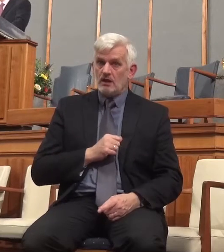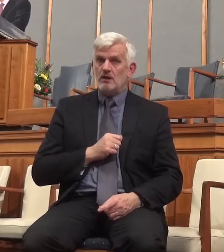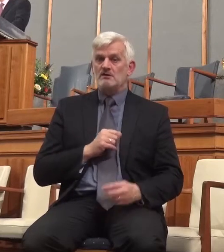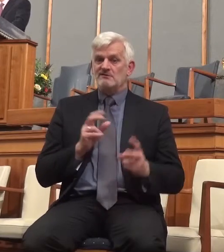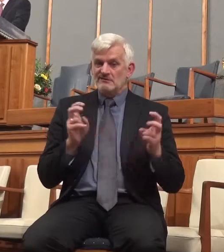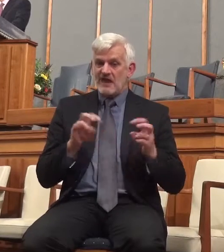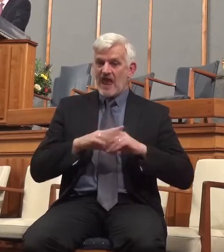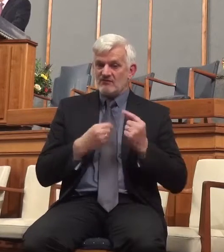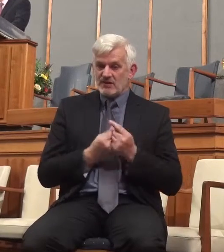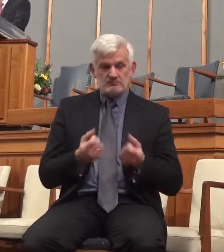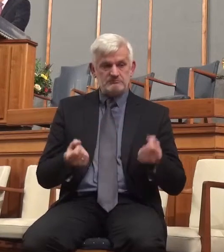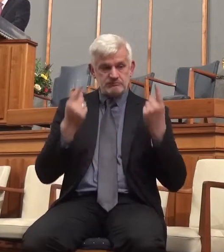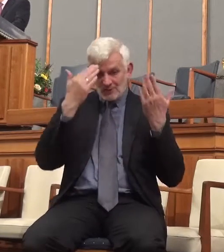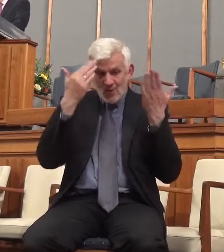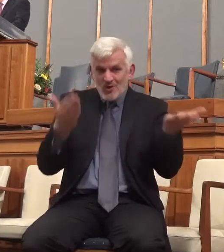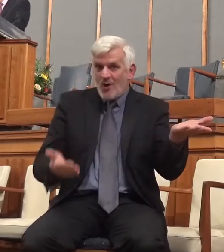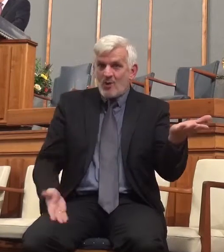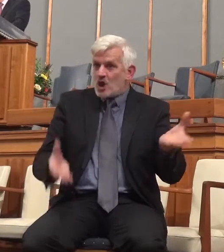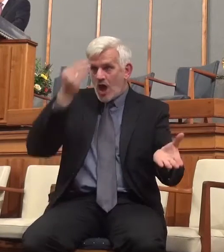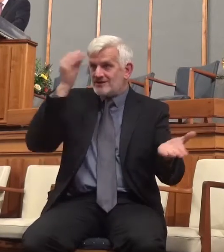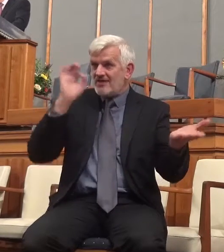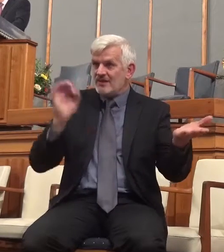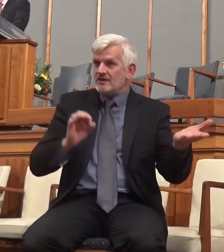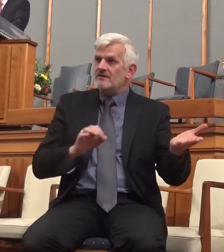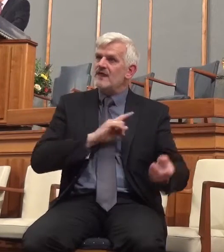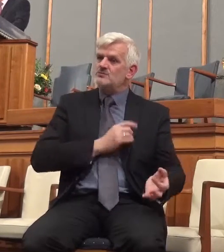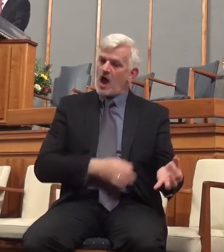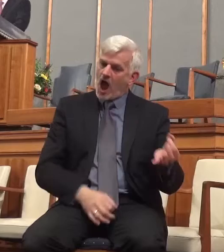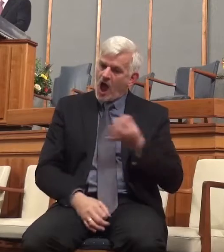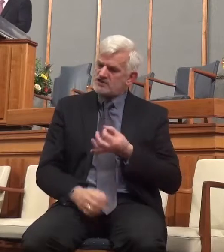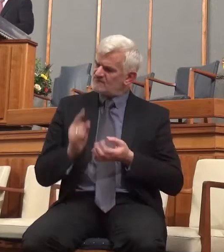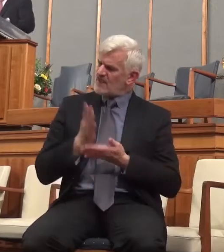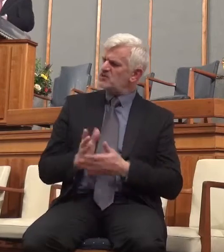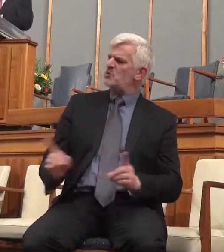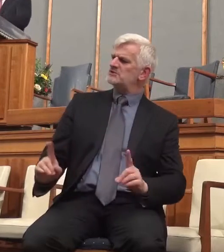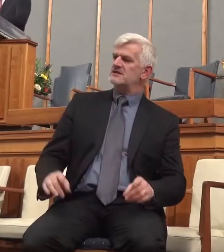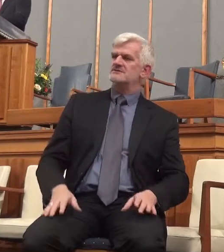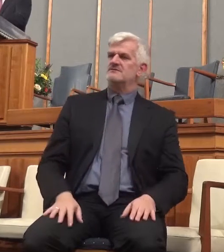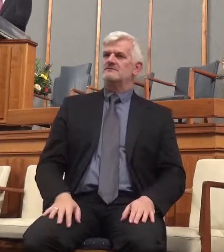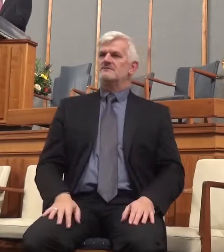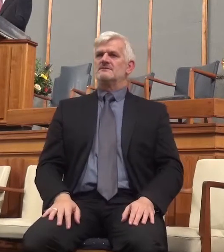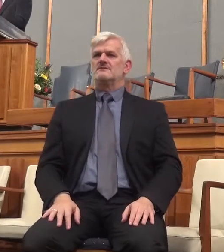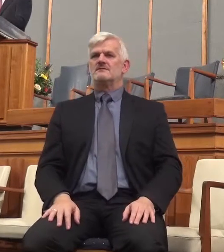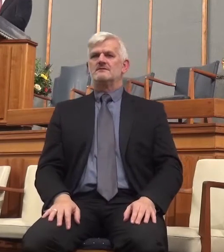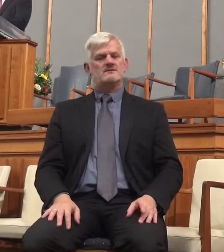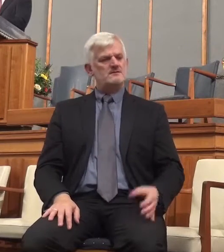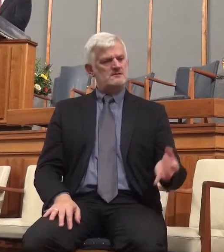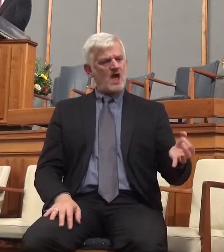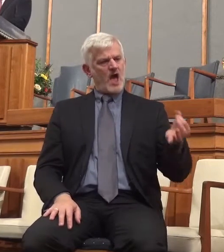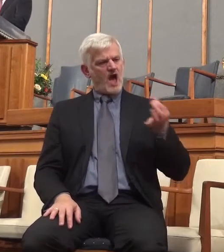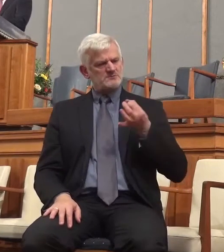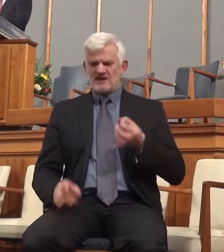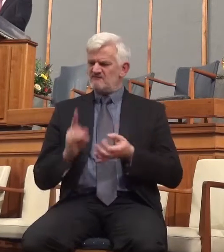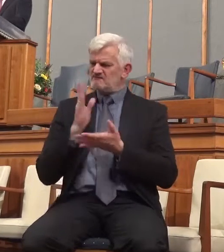quarters. What is faith? What does that mean? Is that some hit and miss attitude to